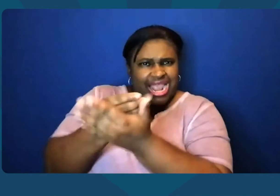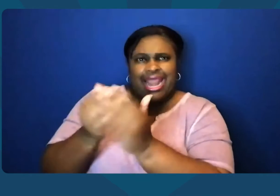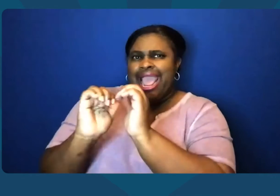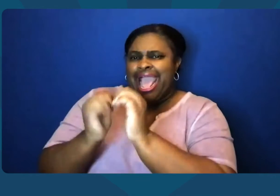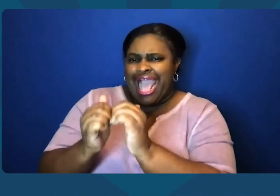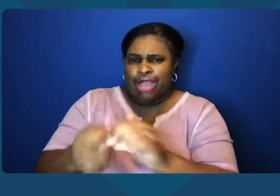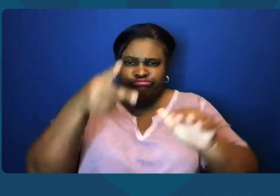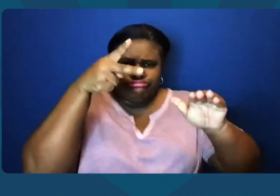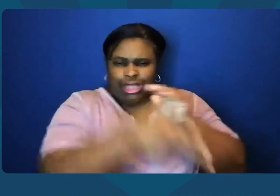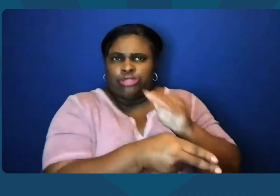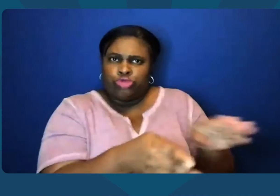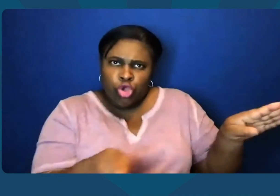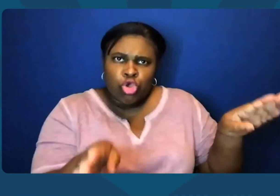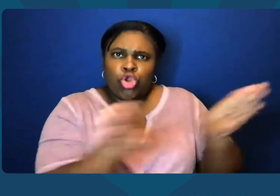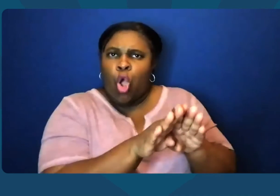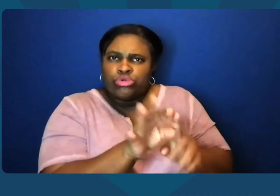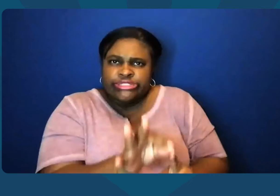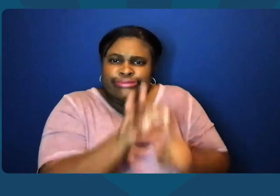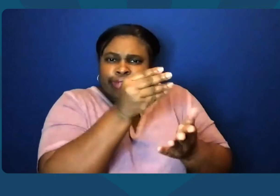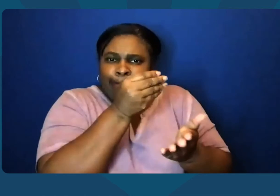sales tax loopholes.